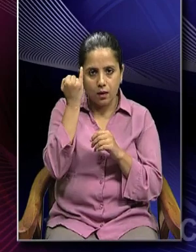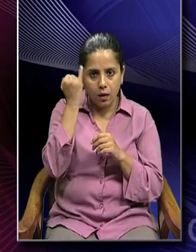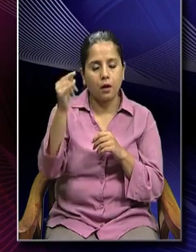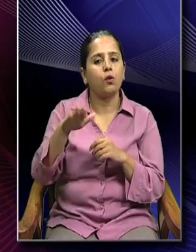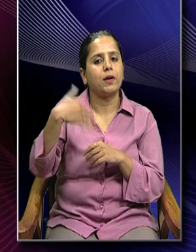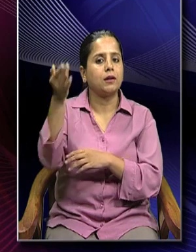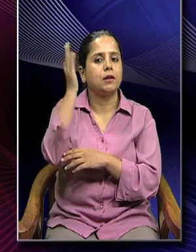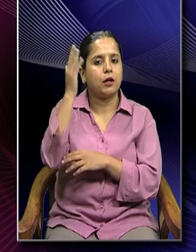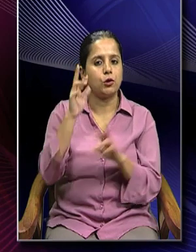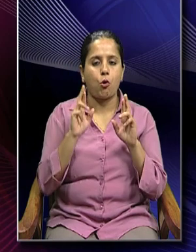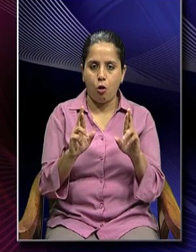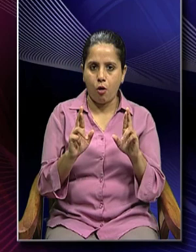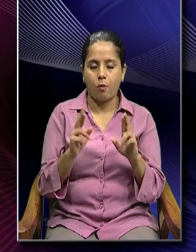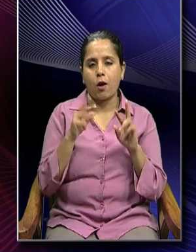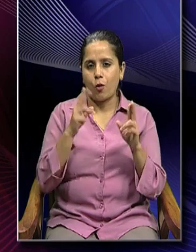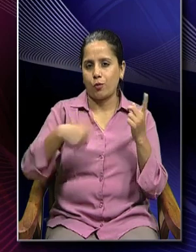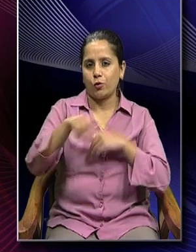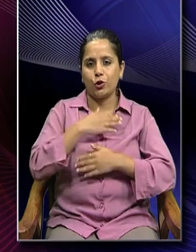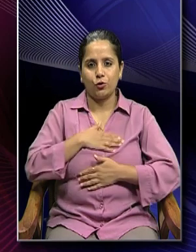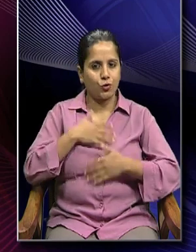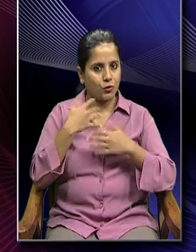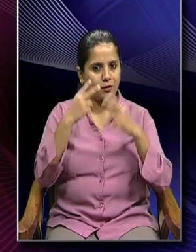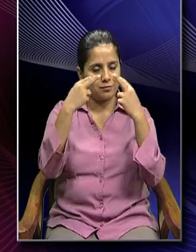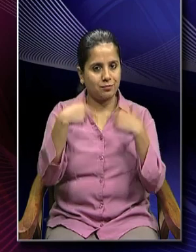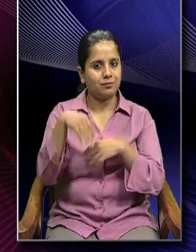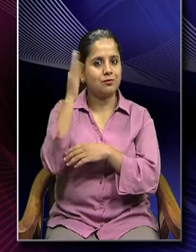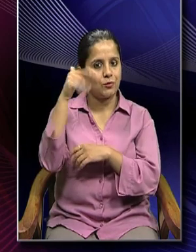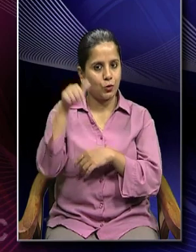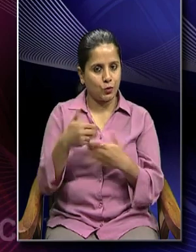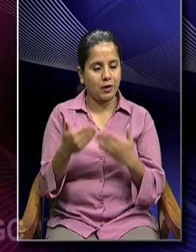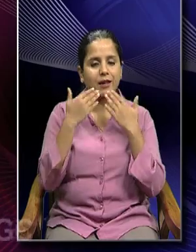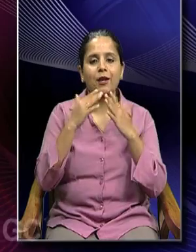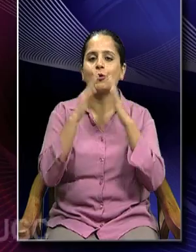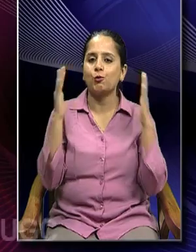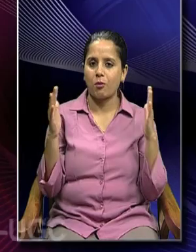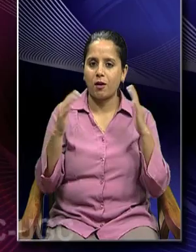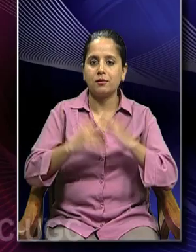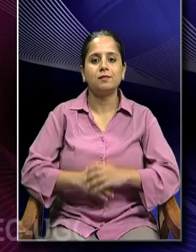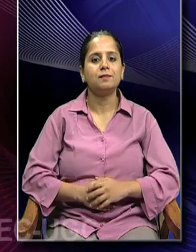the next lecture of mine. I hope you must have enjoyed today's lecture of mine. Thank you so much.